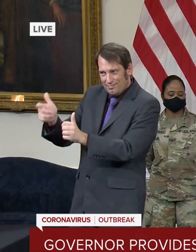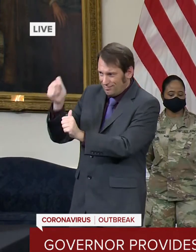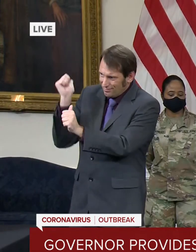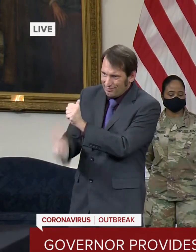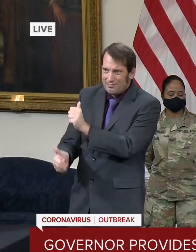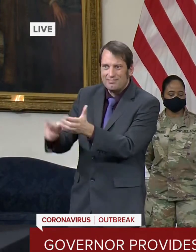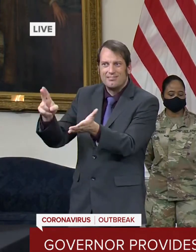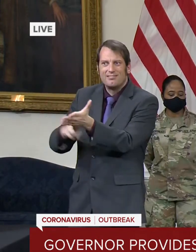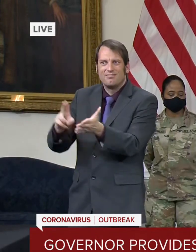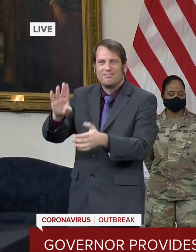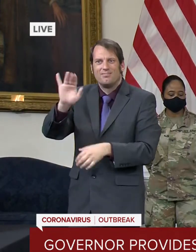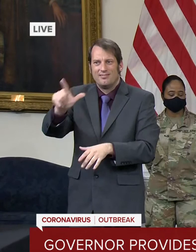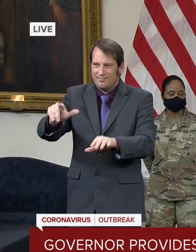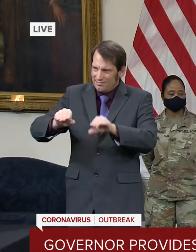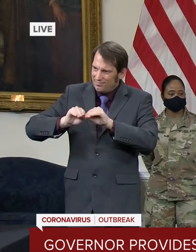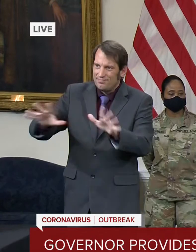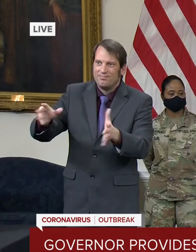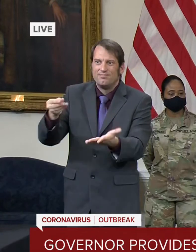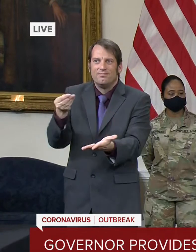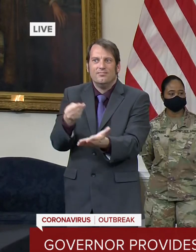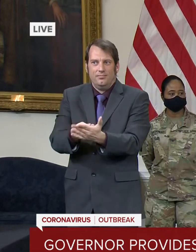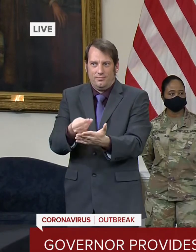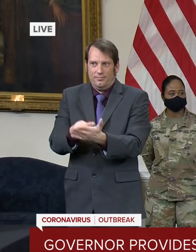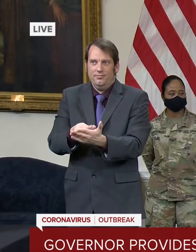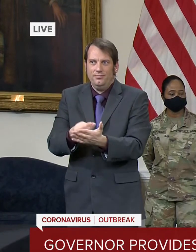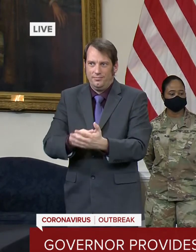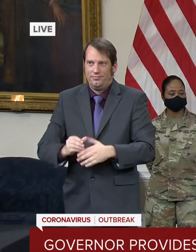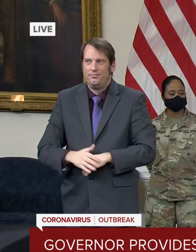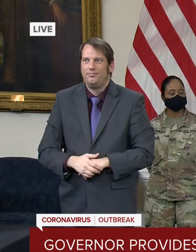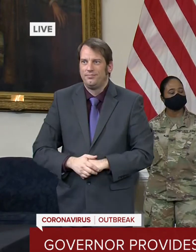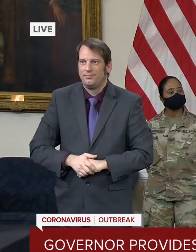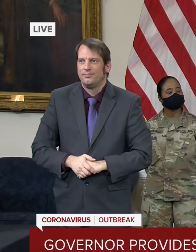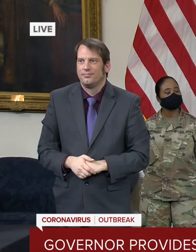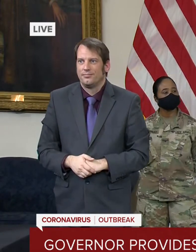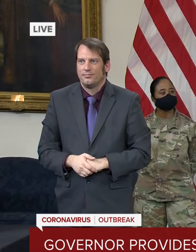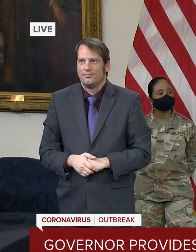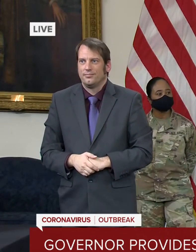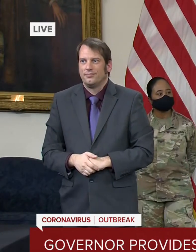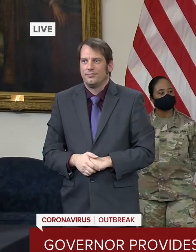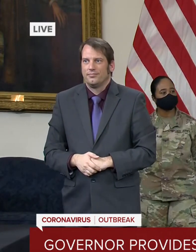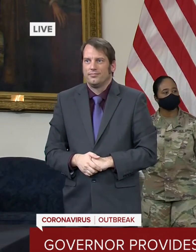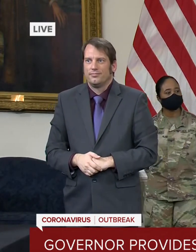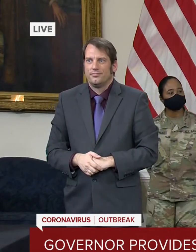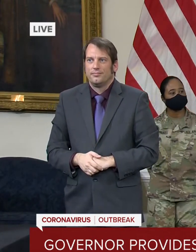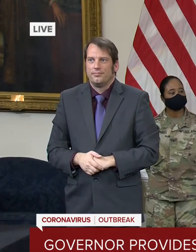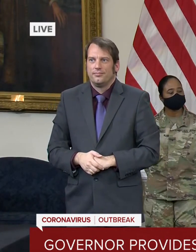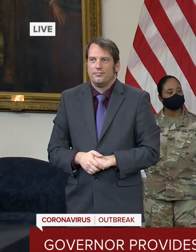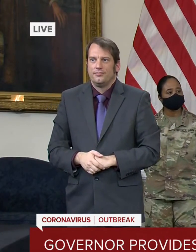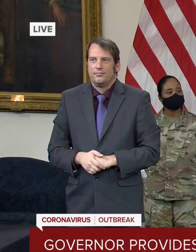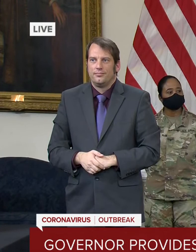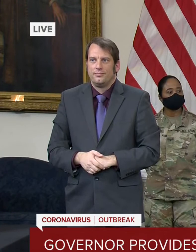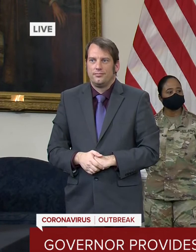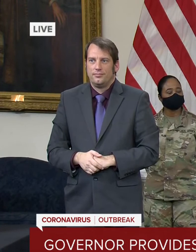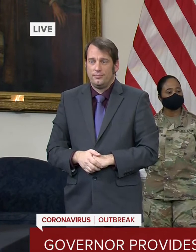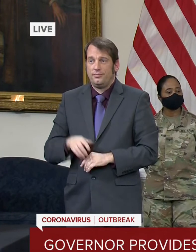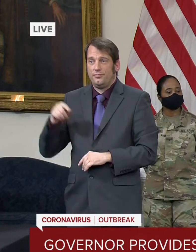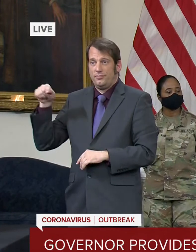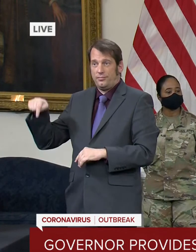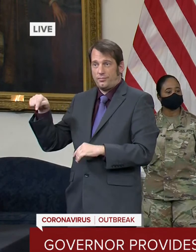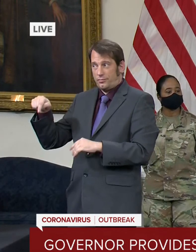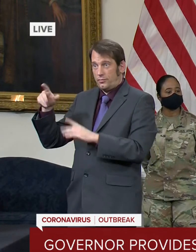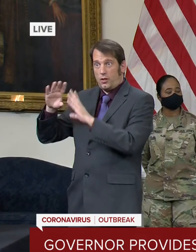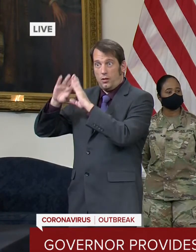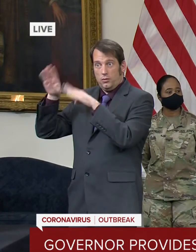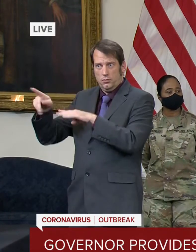start sending things out. We just heard today, out of nowhere, the House proposing something which I haven't even heard